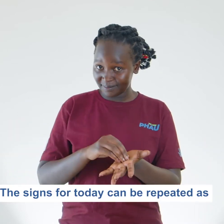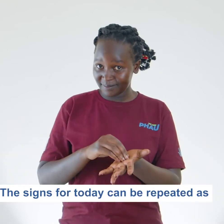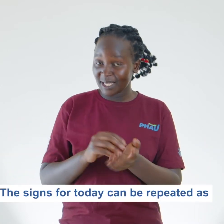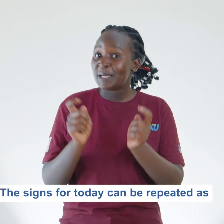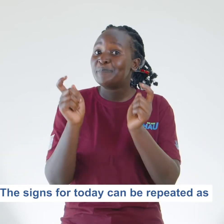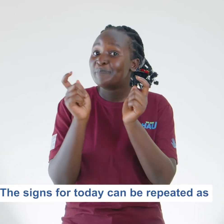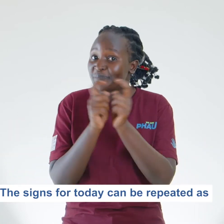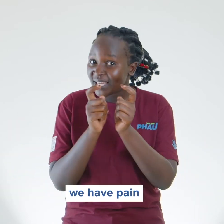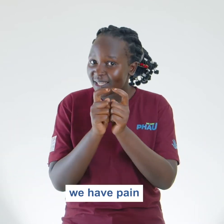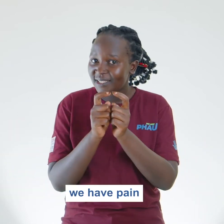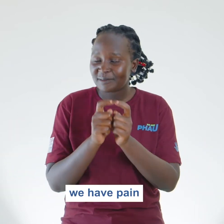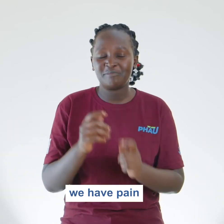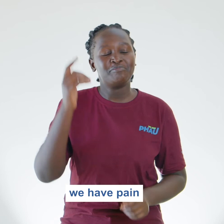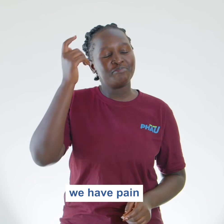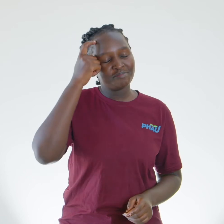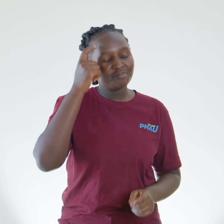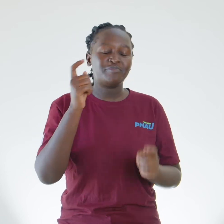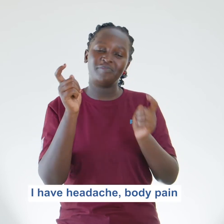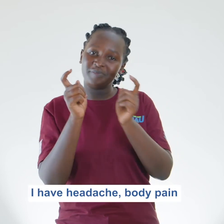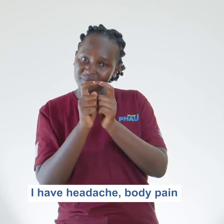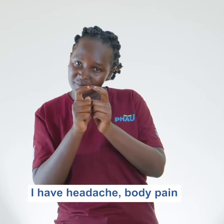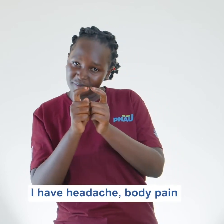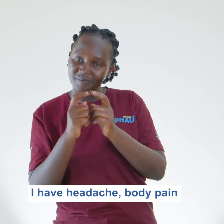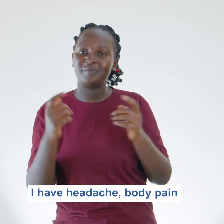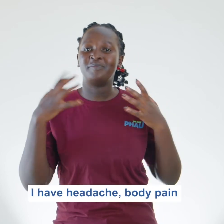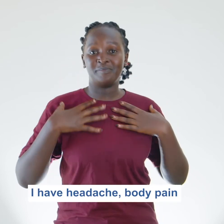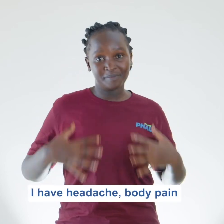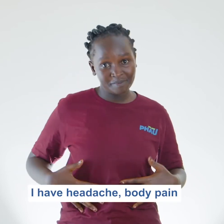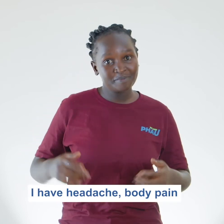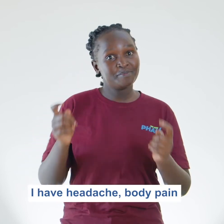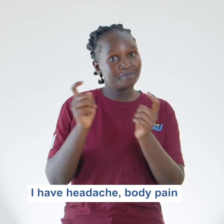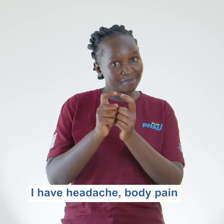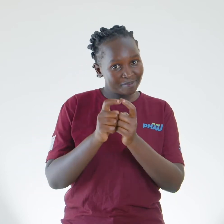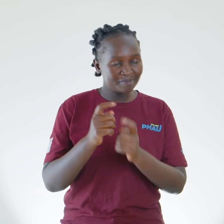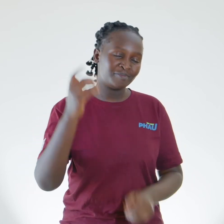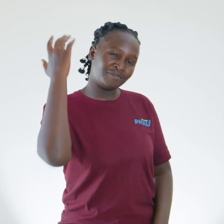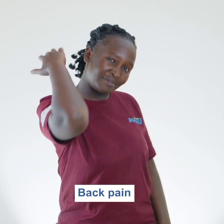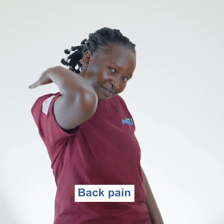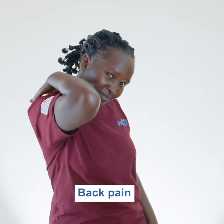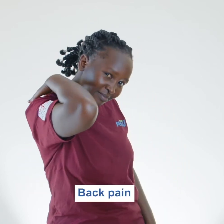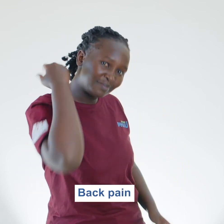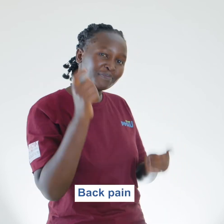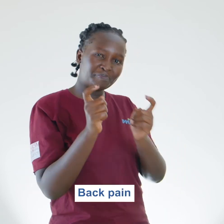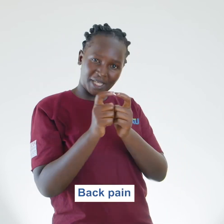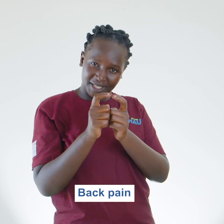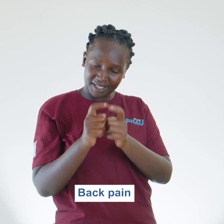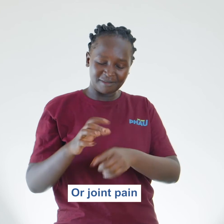repeated as we have pain, I have headache, body pain, back pain,